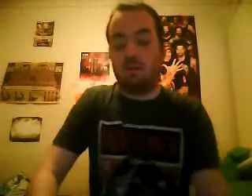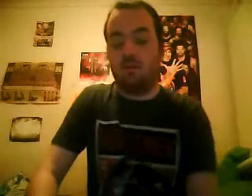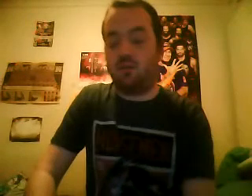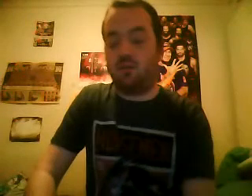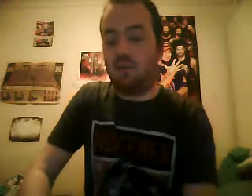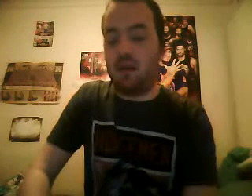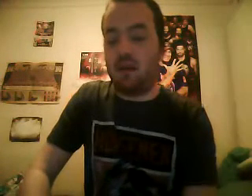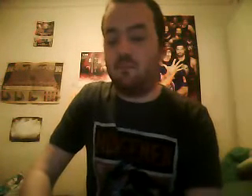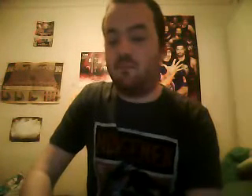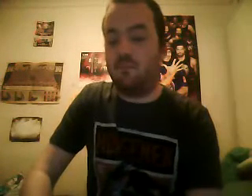Also,